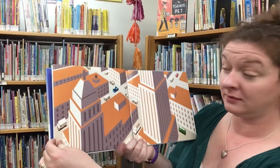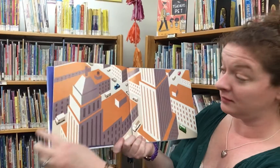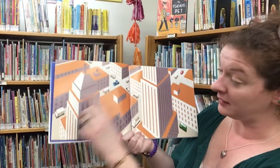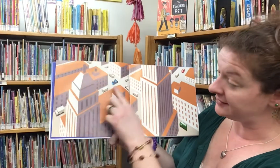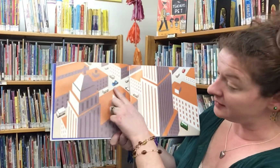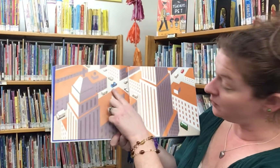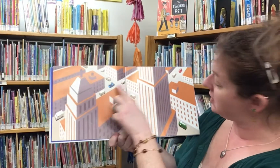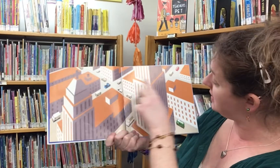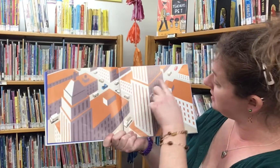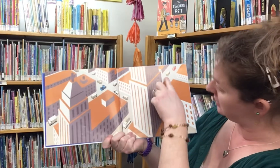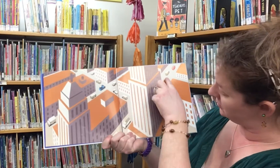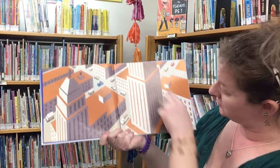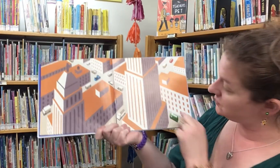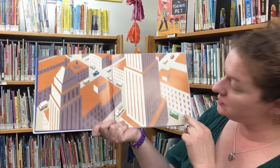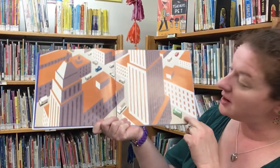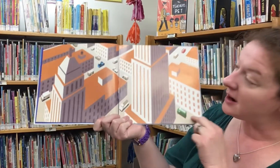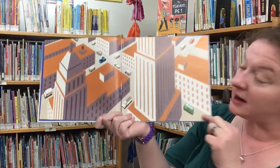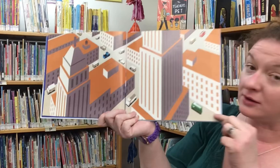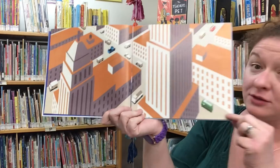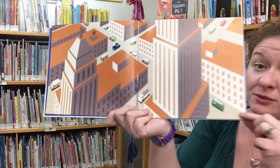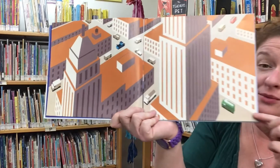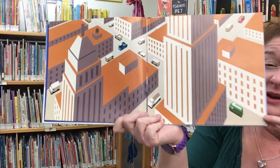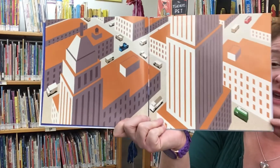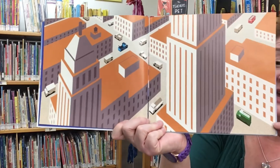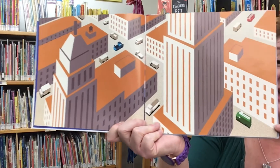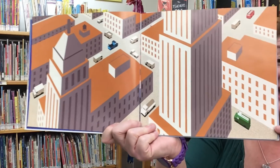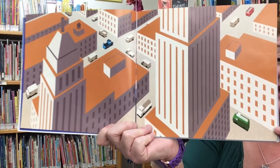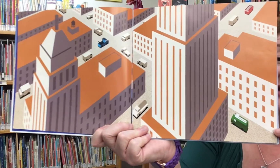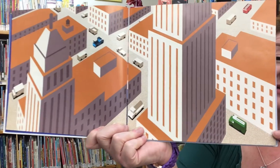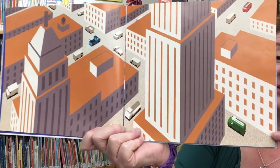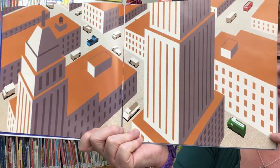I see one and two and three.